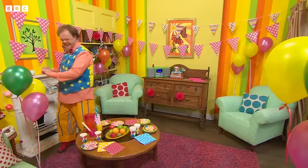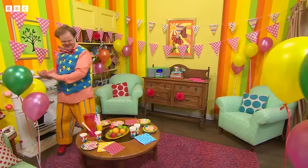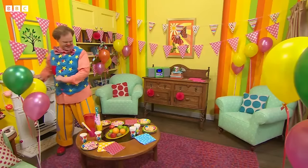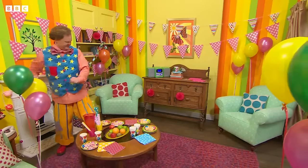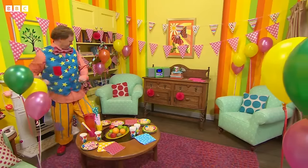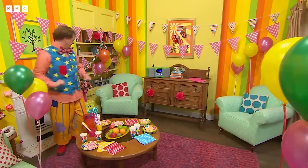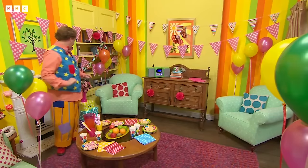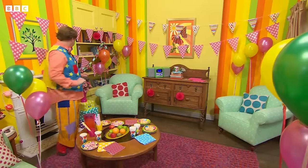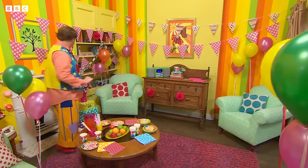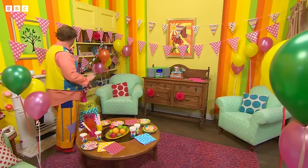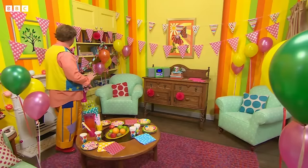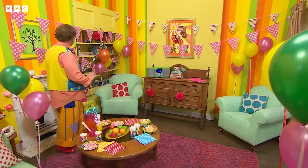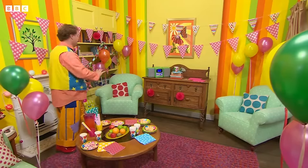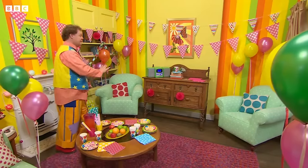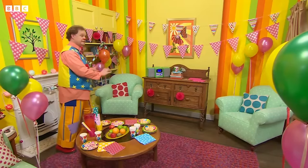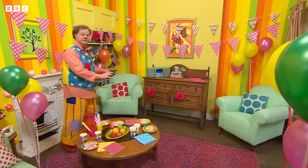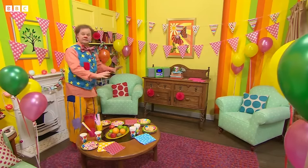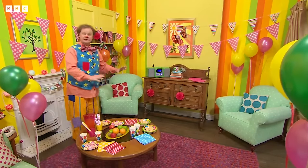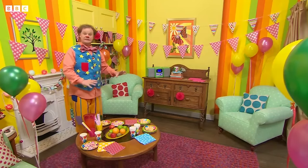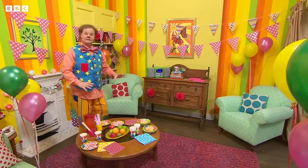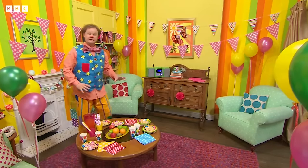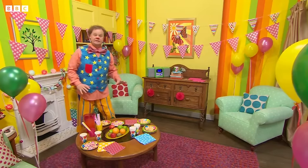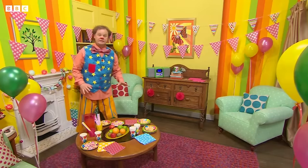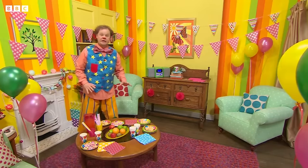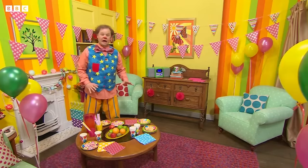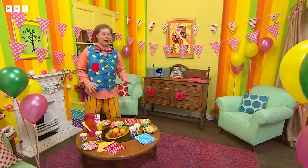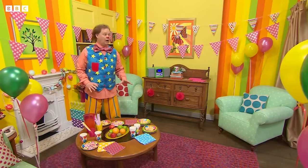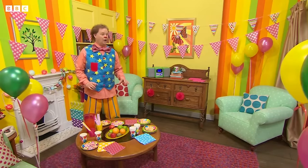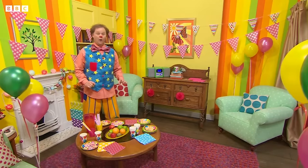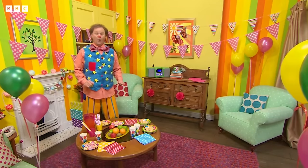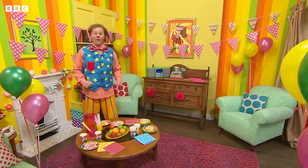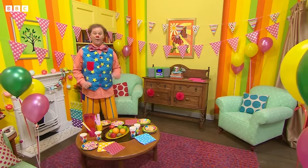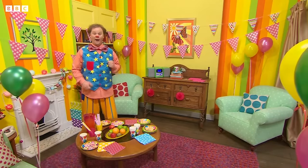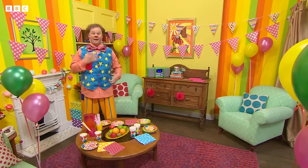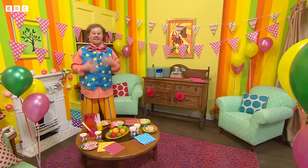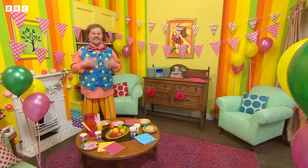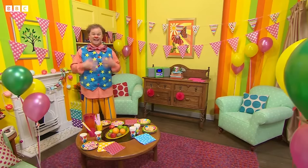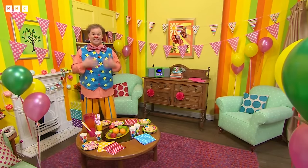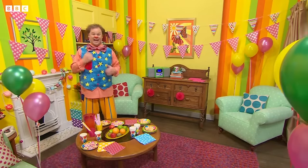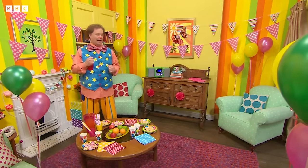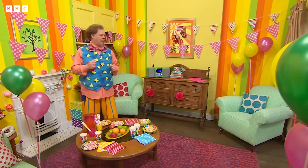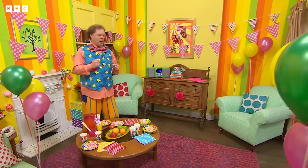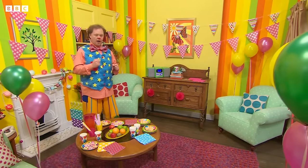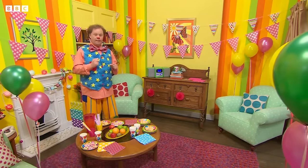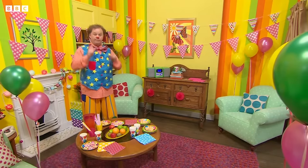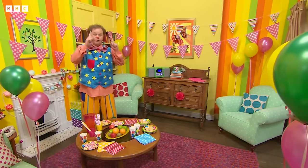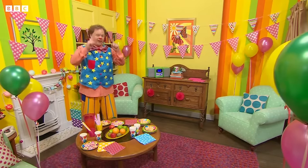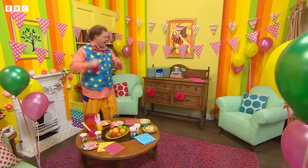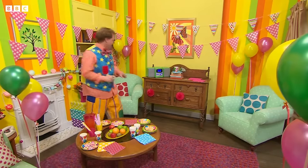Perfect. Mr. Tumble, I think Aunt Polly's on her way. Oh, how exciting! Music.